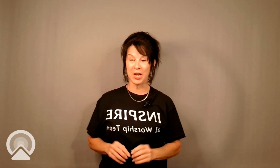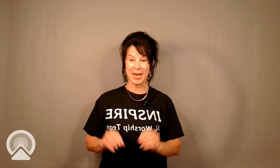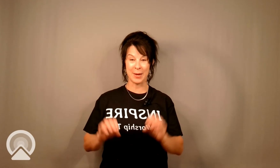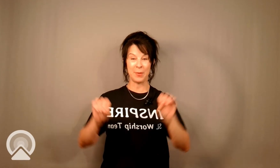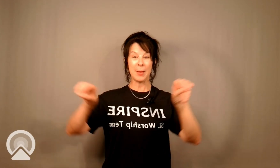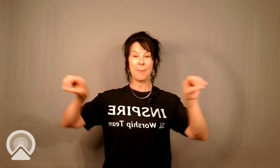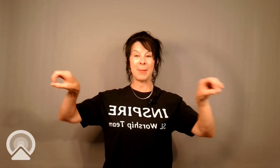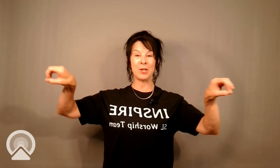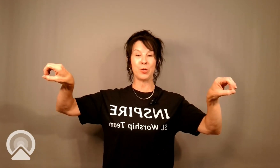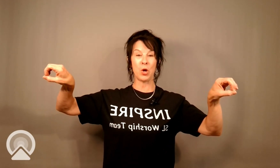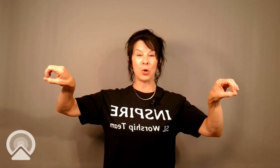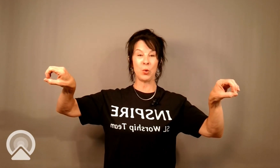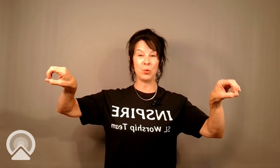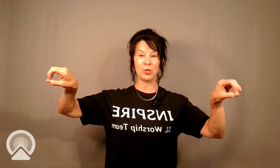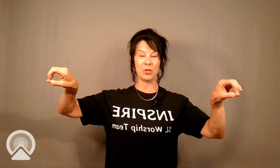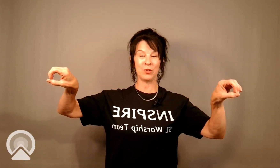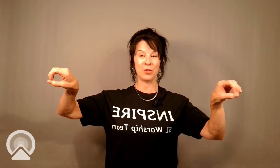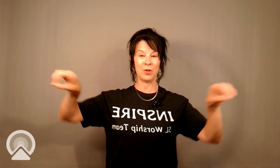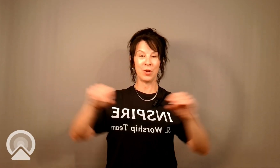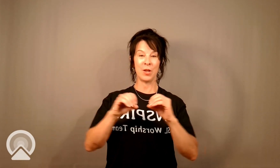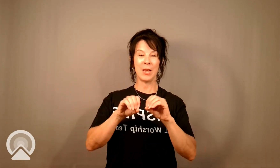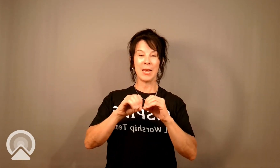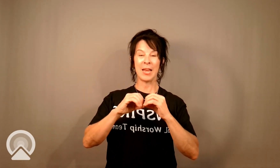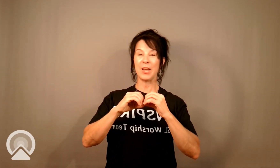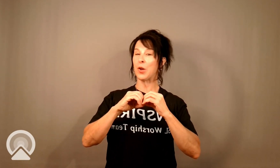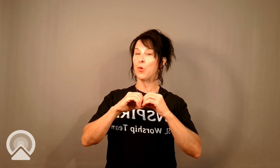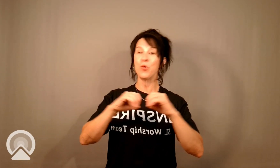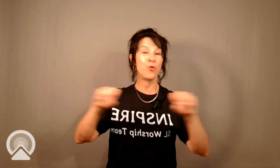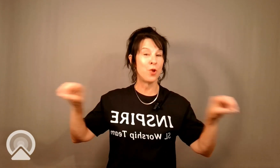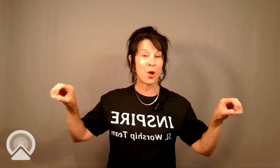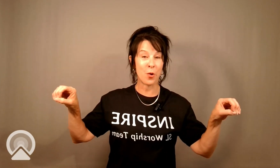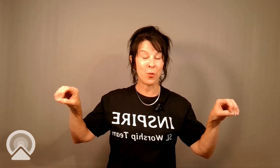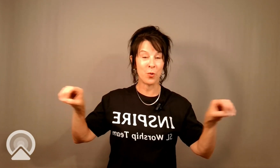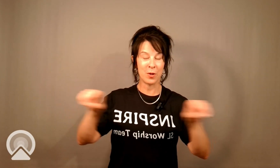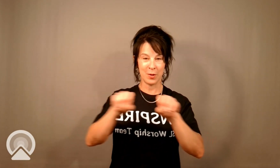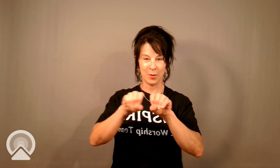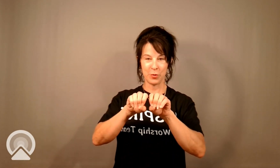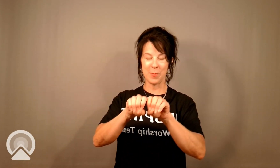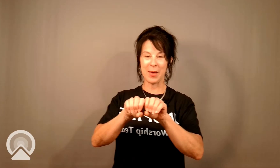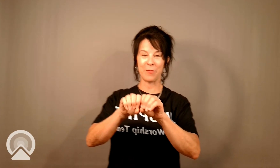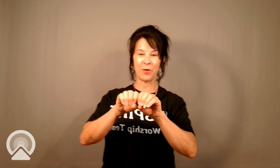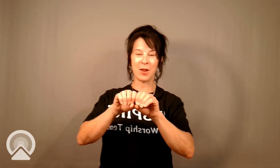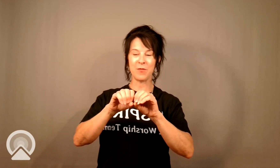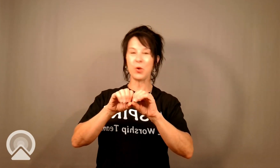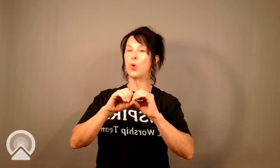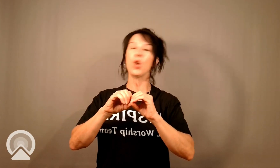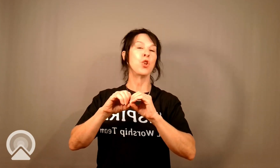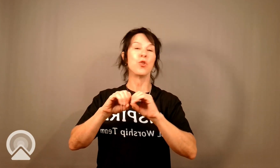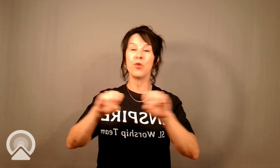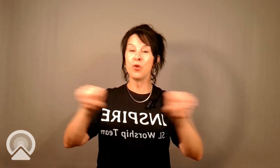shame. Make your O's and go no. Put them out in front of you.